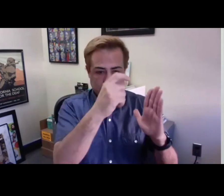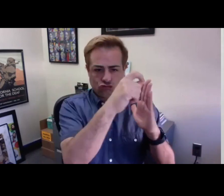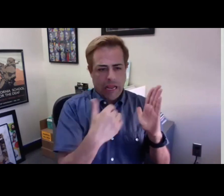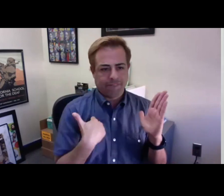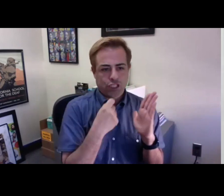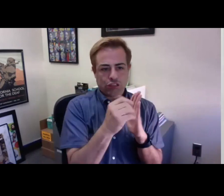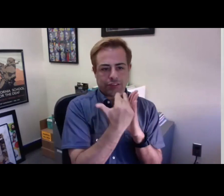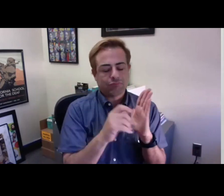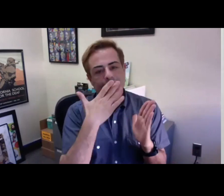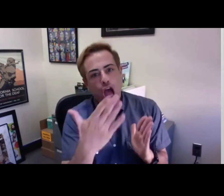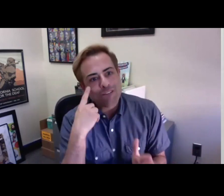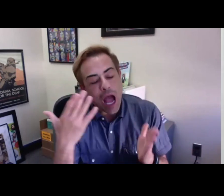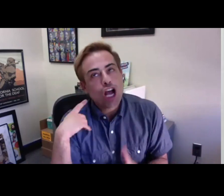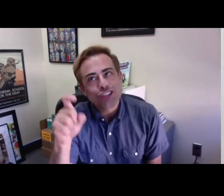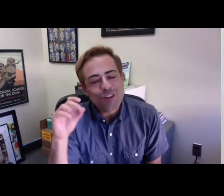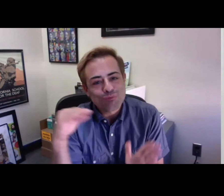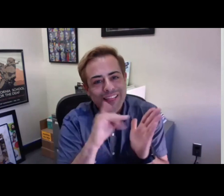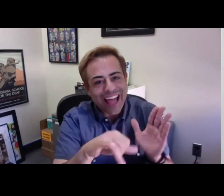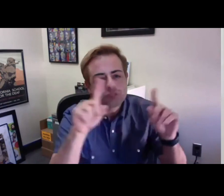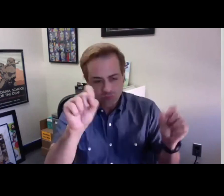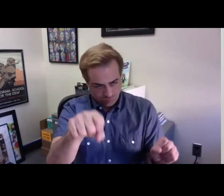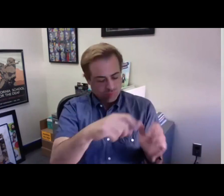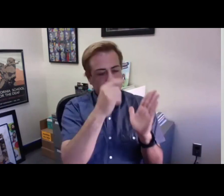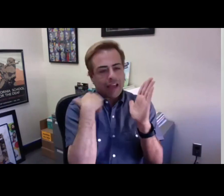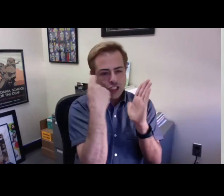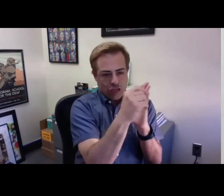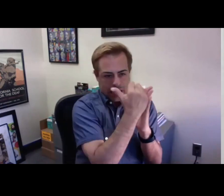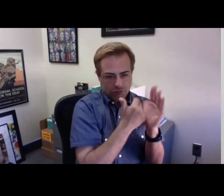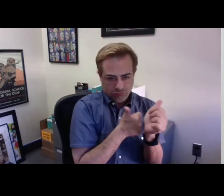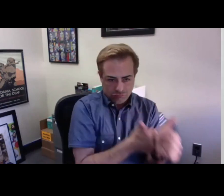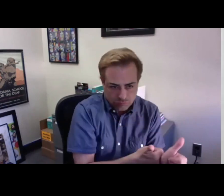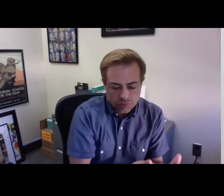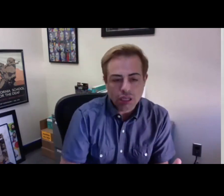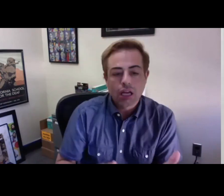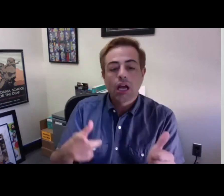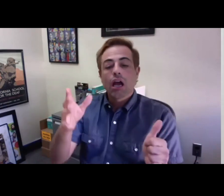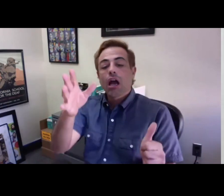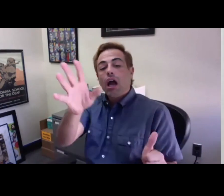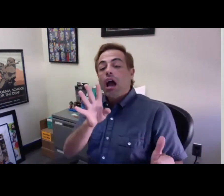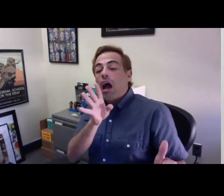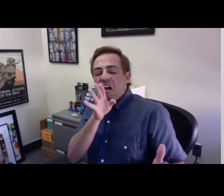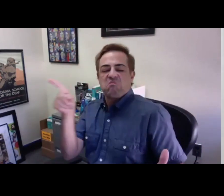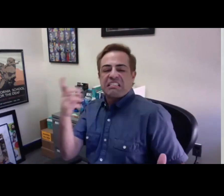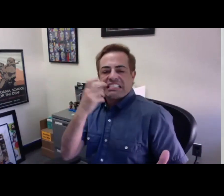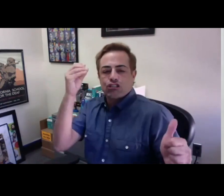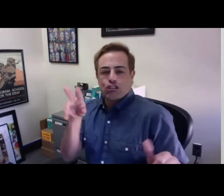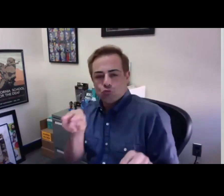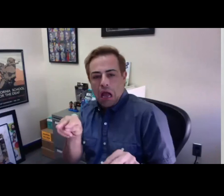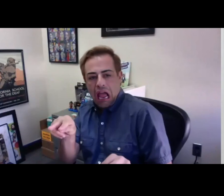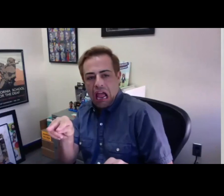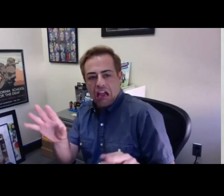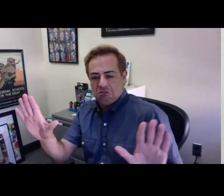similar to VCLS. So thank you for reminding me. I should have added that there's a